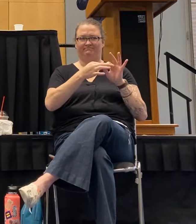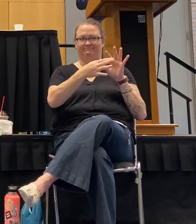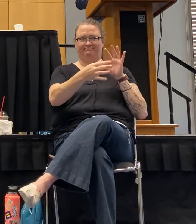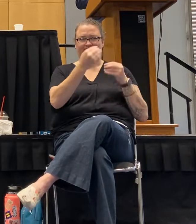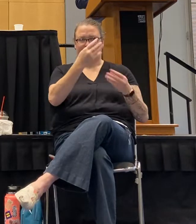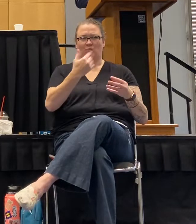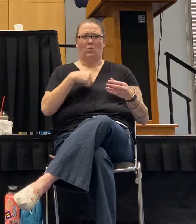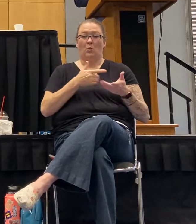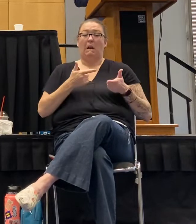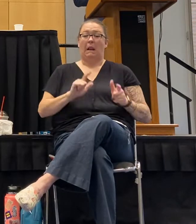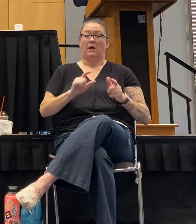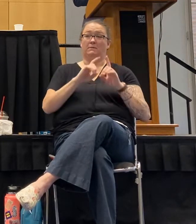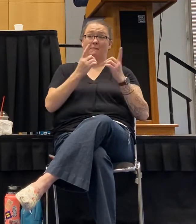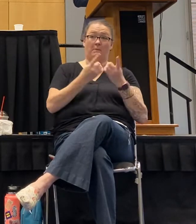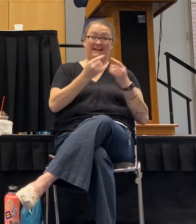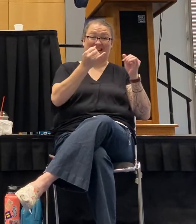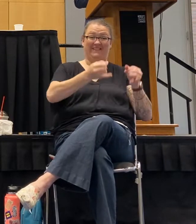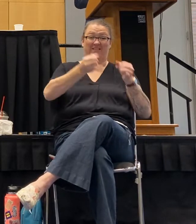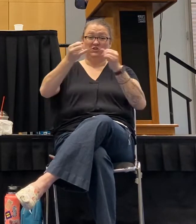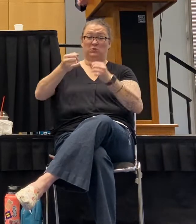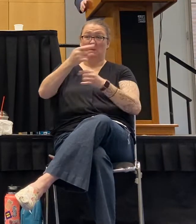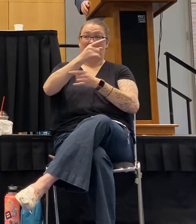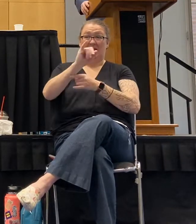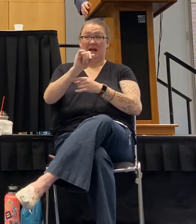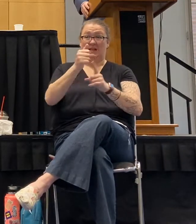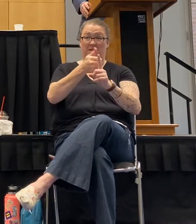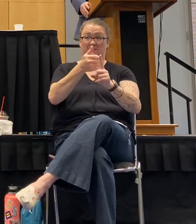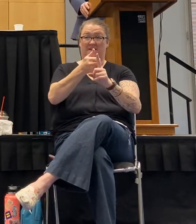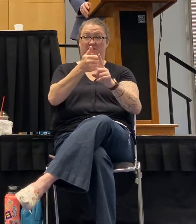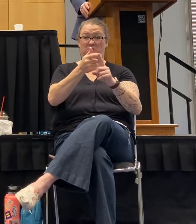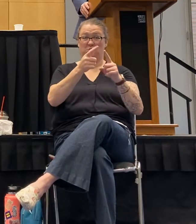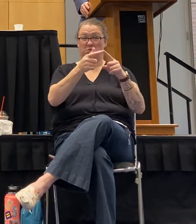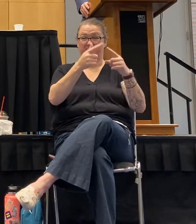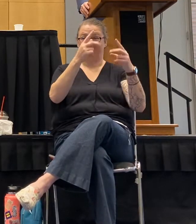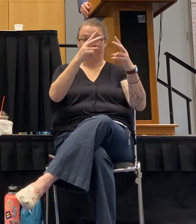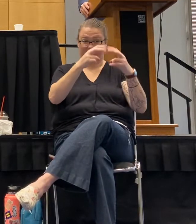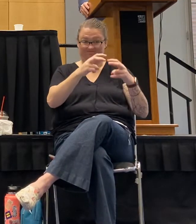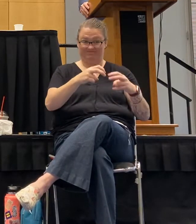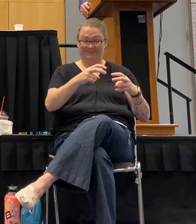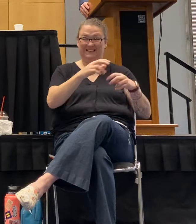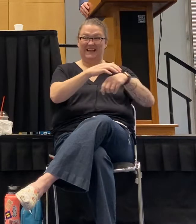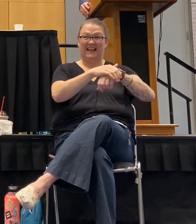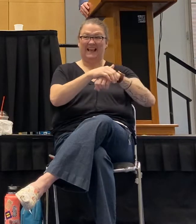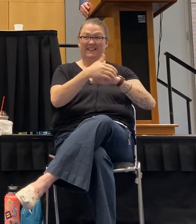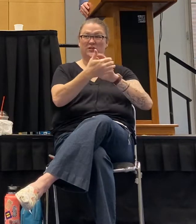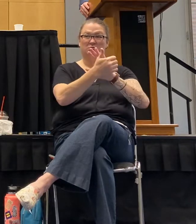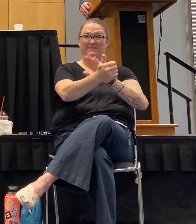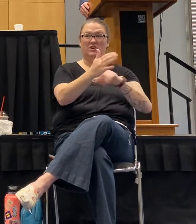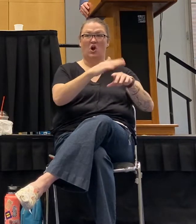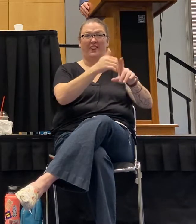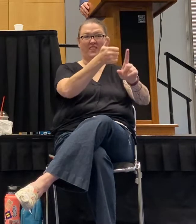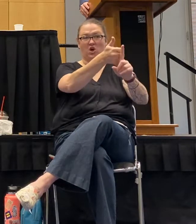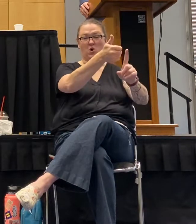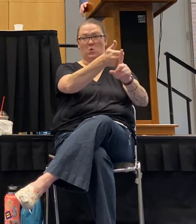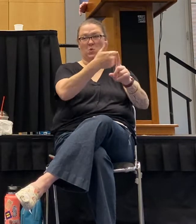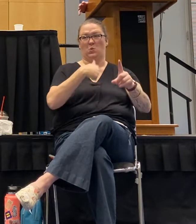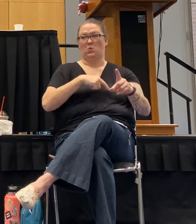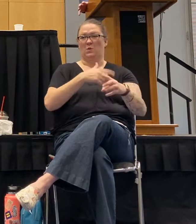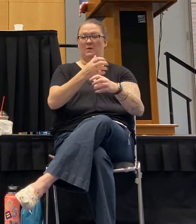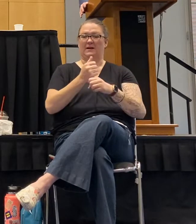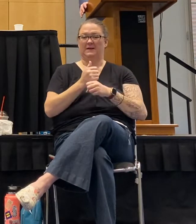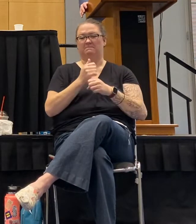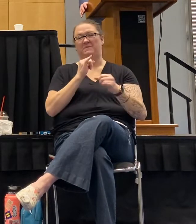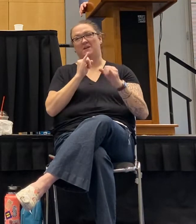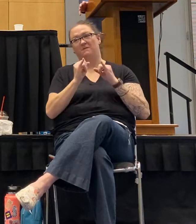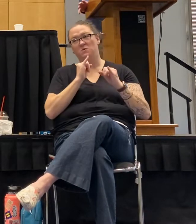the departments, the individual PIs, to really navigate the English proficiency on their own. And so we would get,